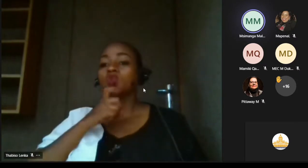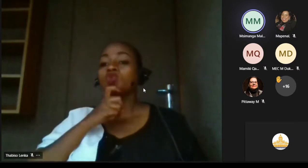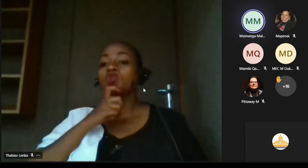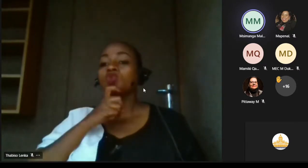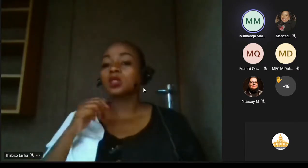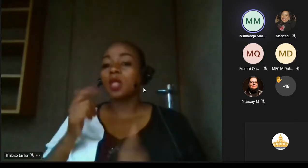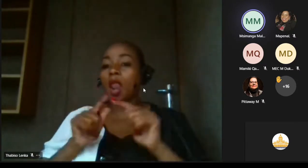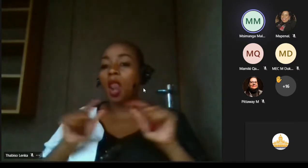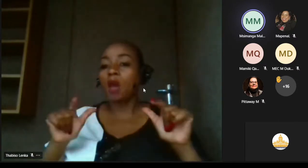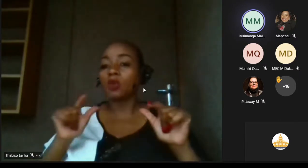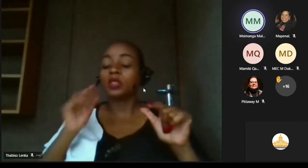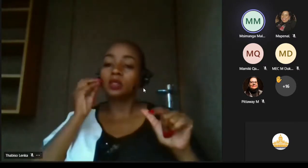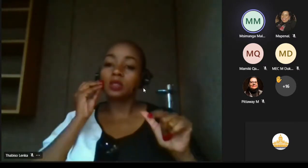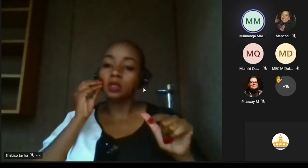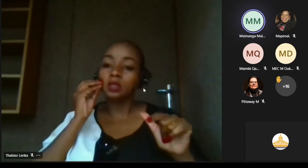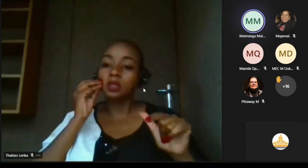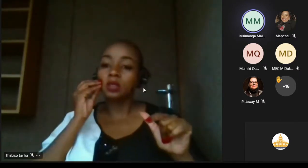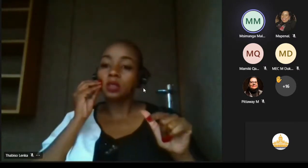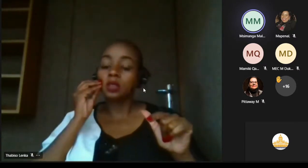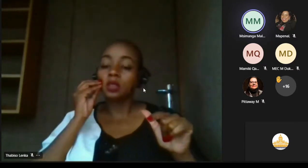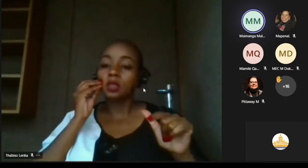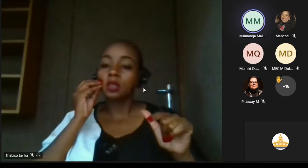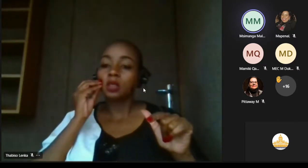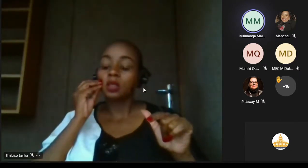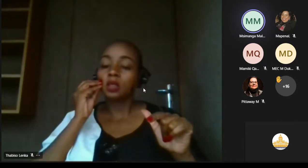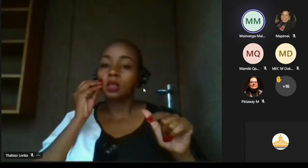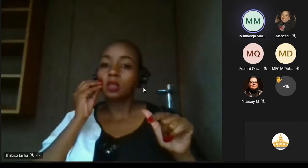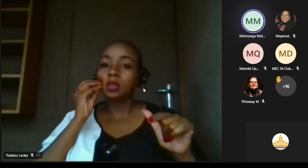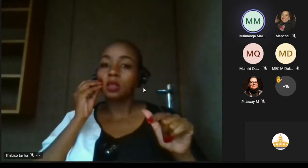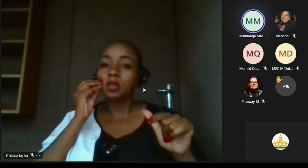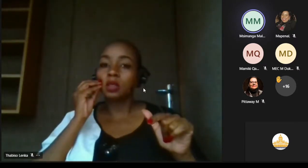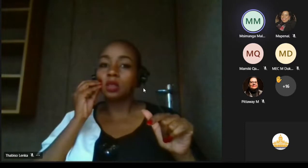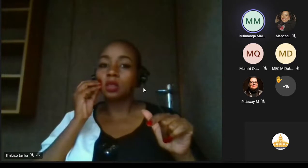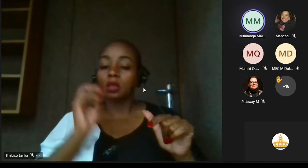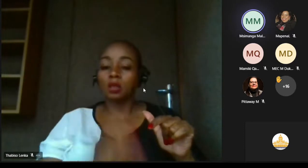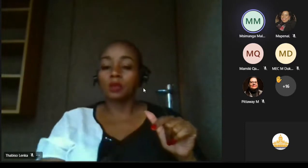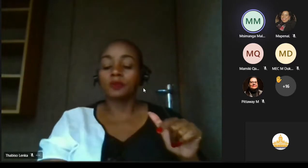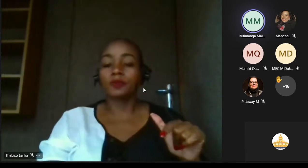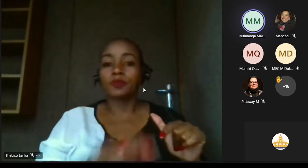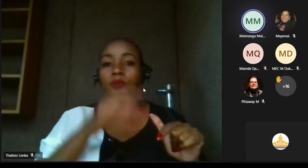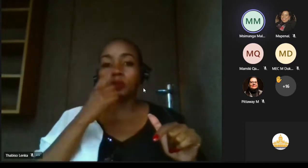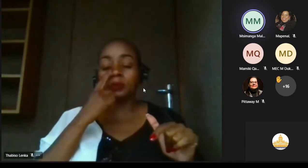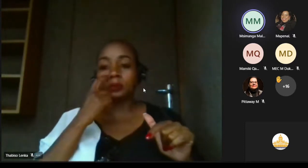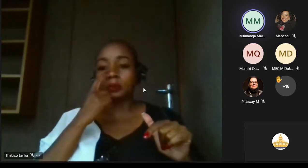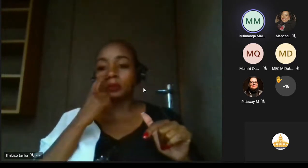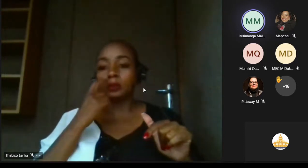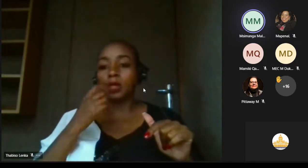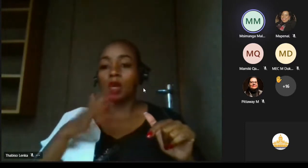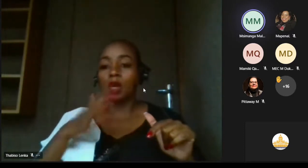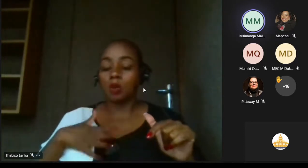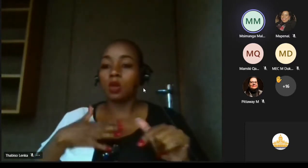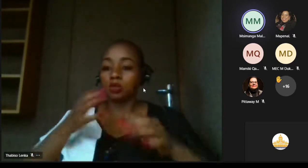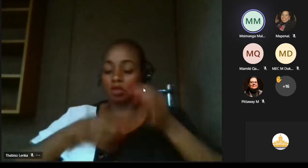lo ronje le moraro o botile meno a o tla na hai. Ditsikitlano tsa meno tla